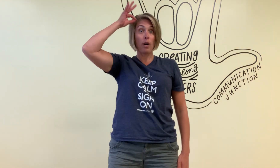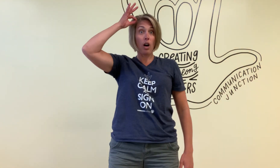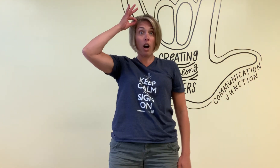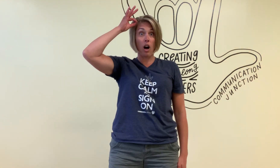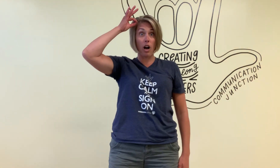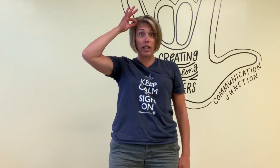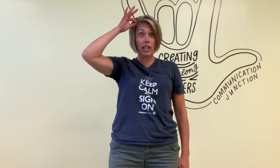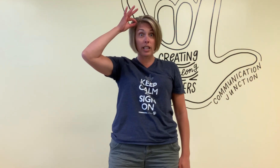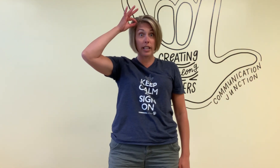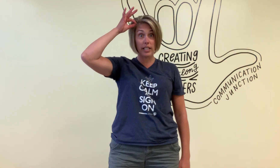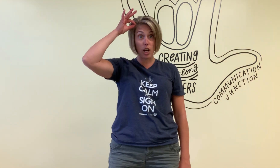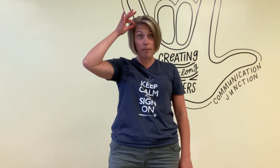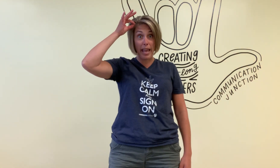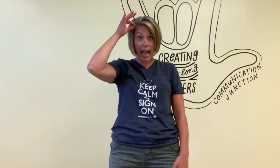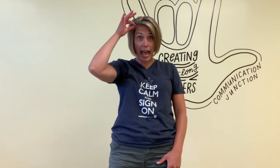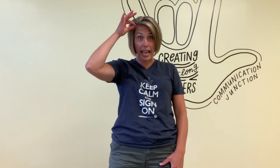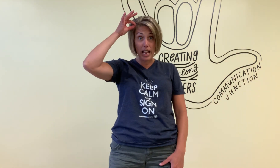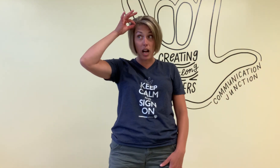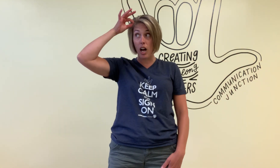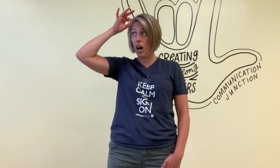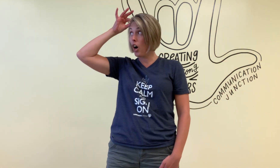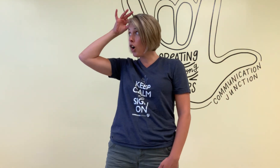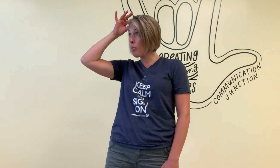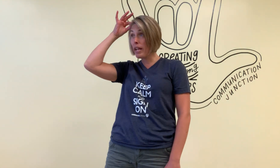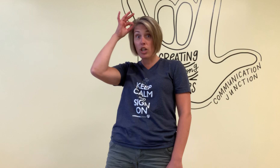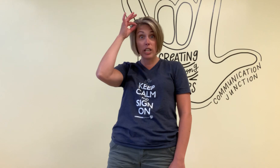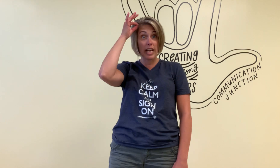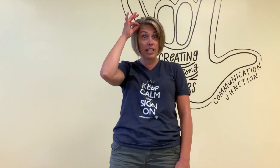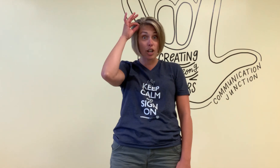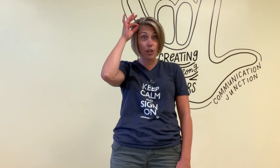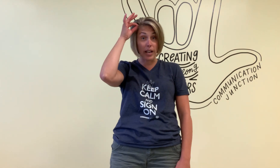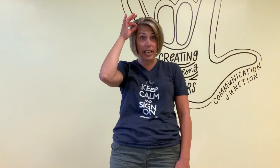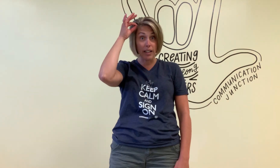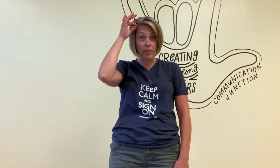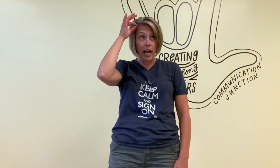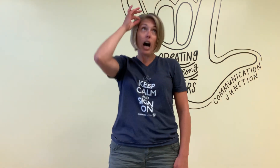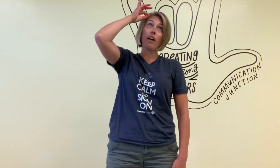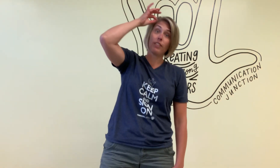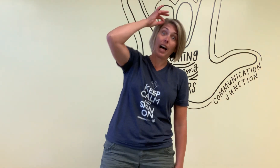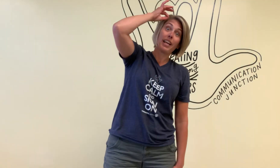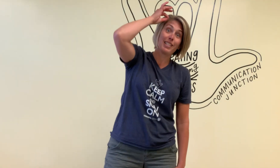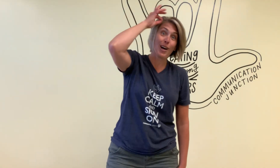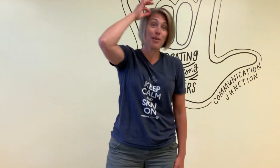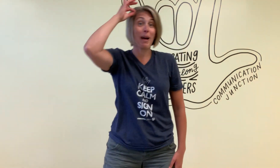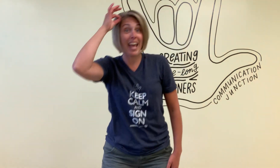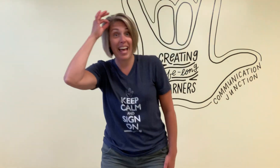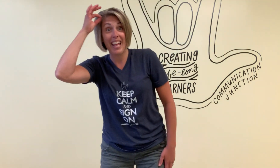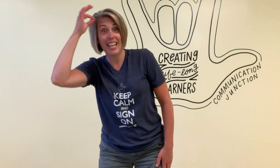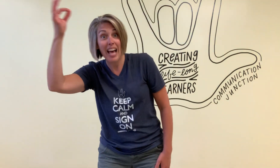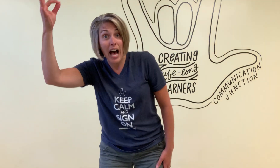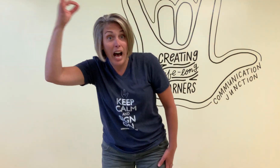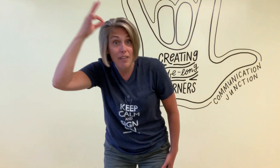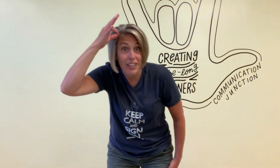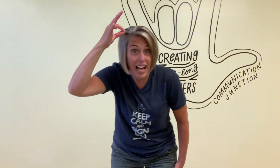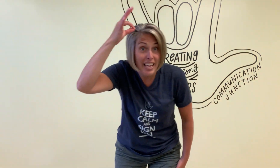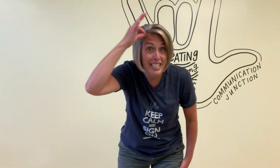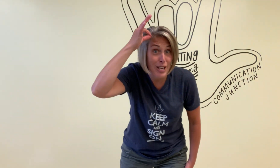Whoop. He's on my head. Oh my goodness. Are you ready? A fly is on my head. A fly is on